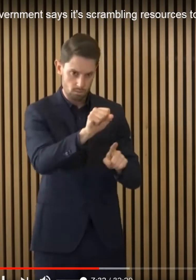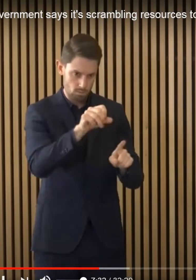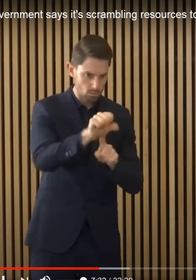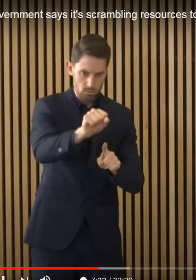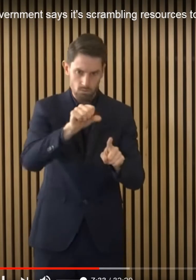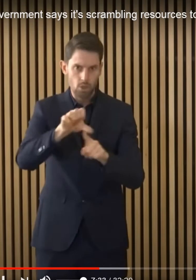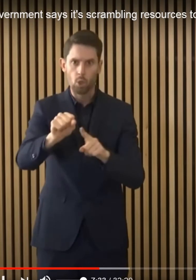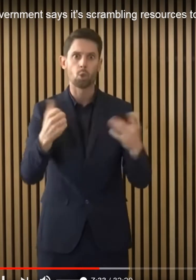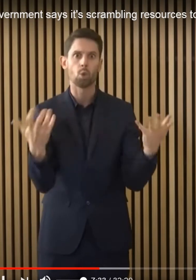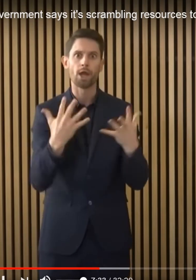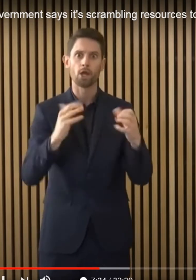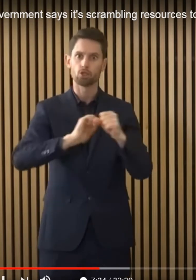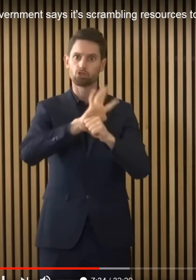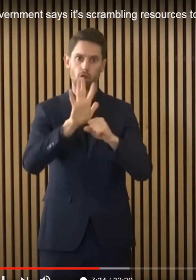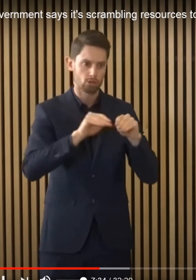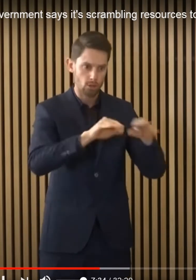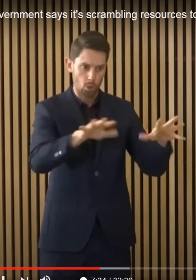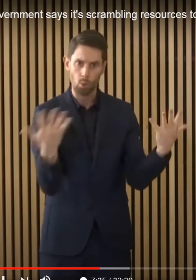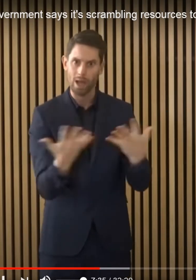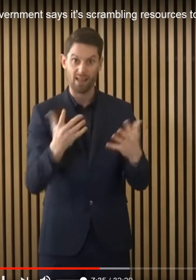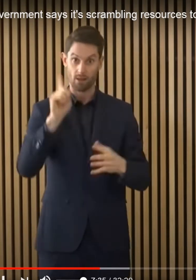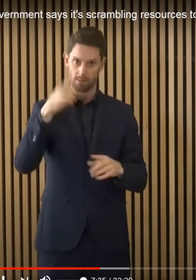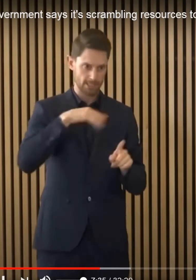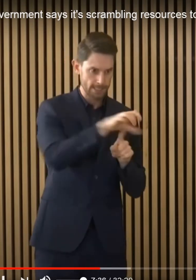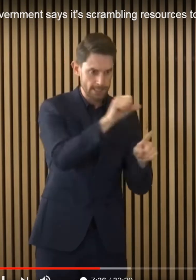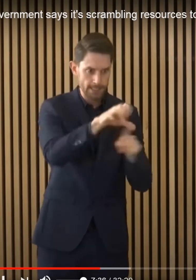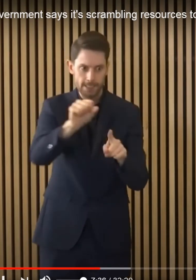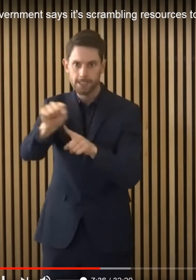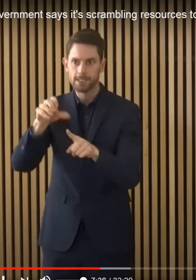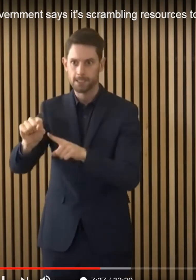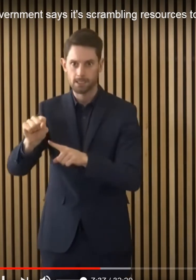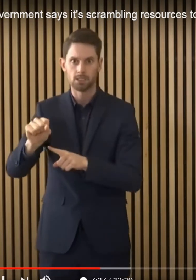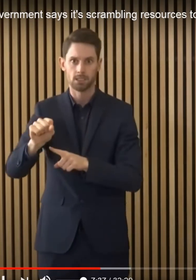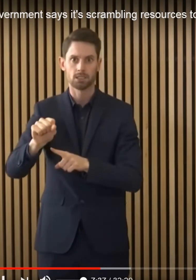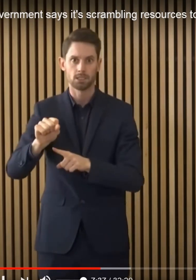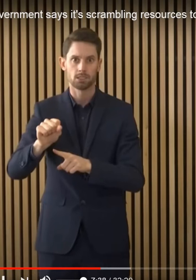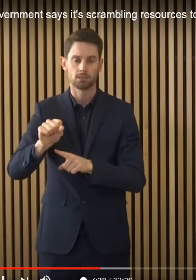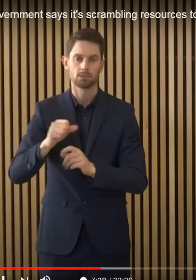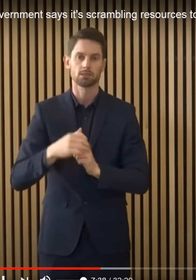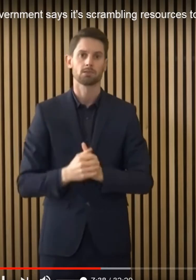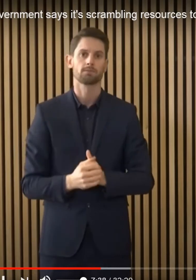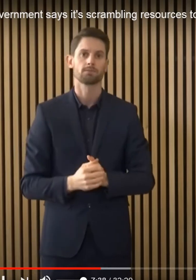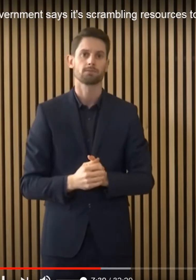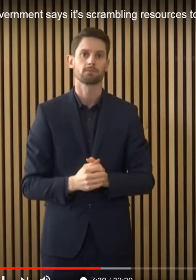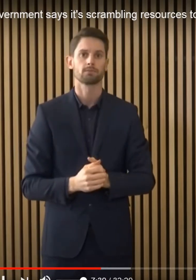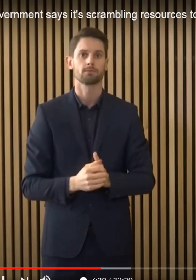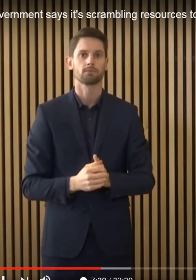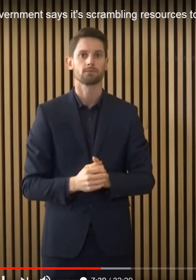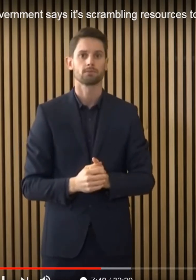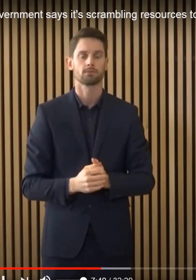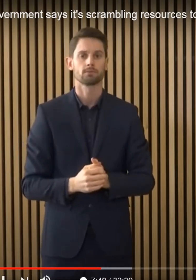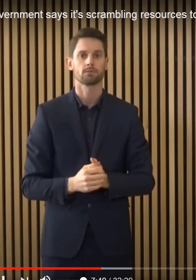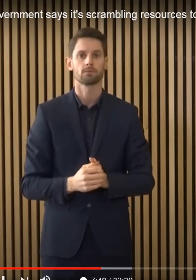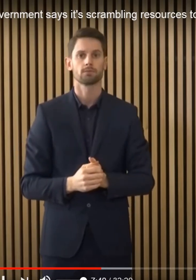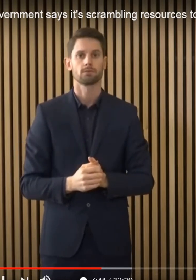prioritisation of outbreaks. So we have now brought together and made sure that those